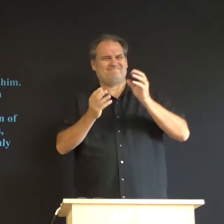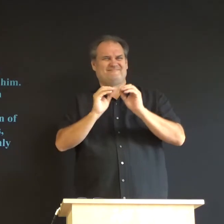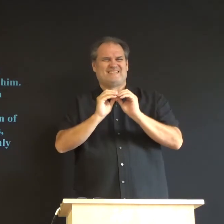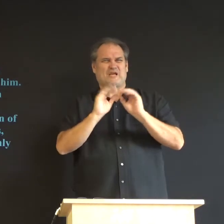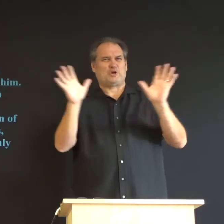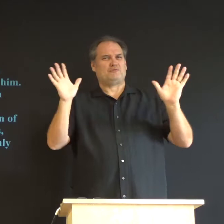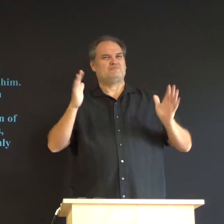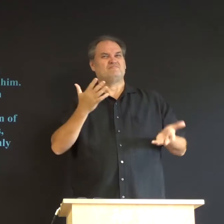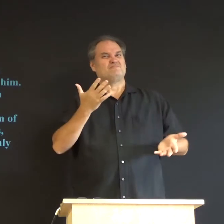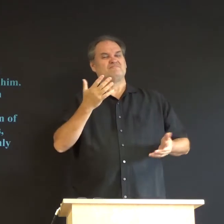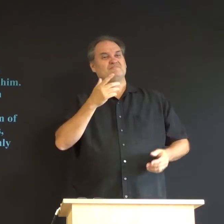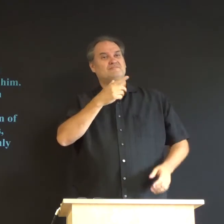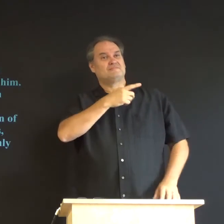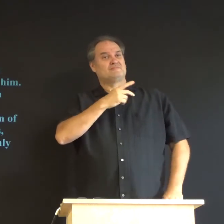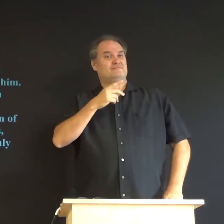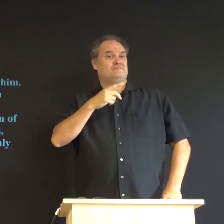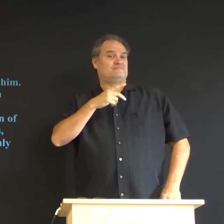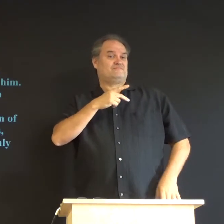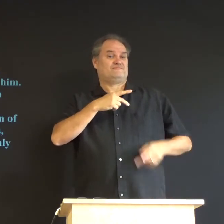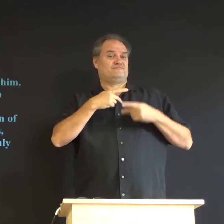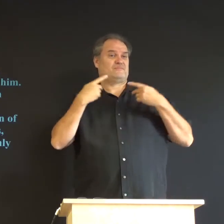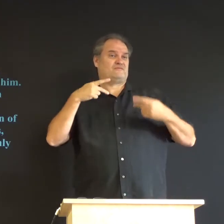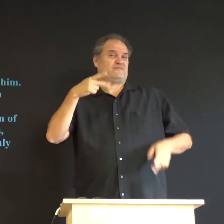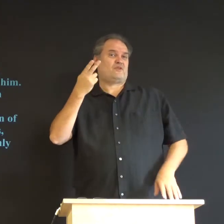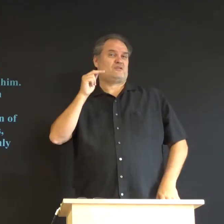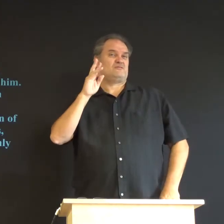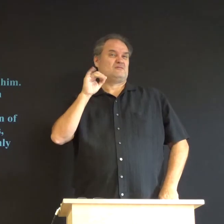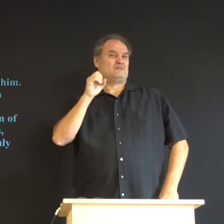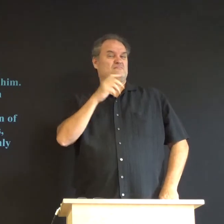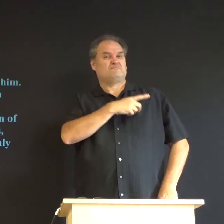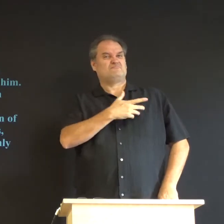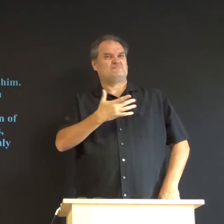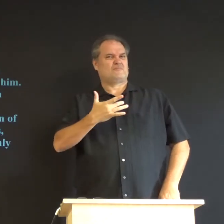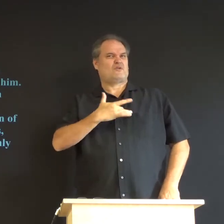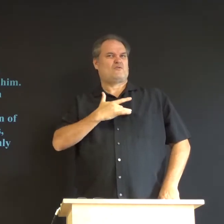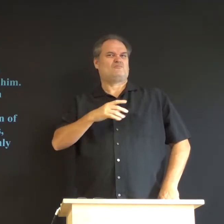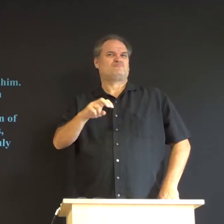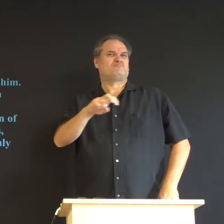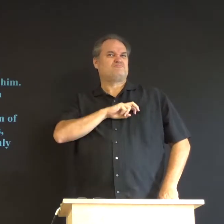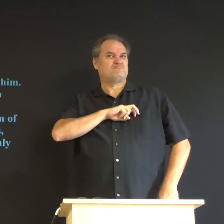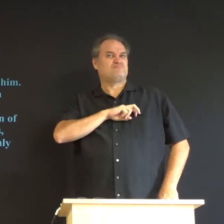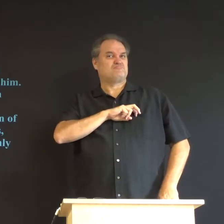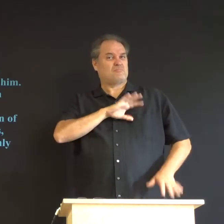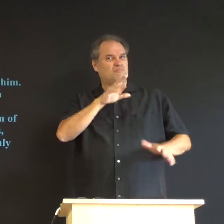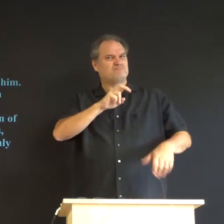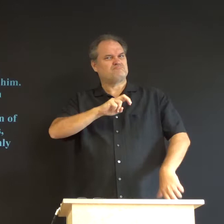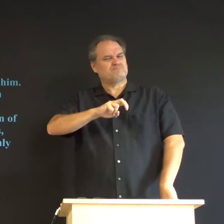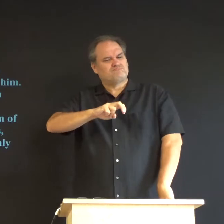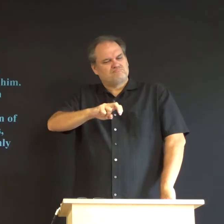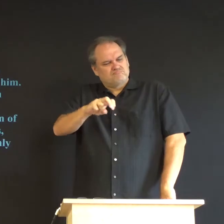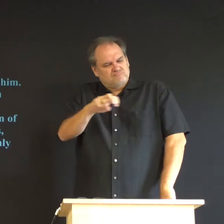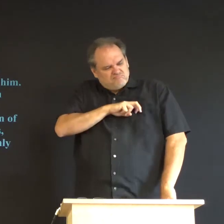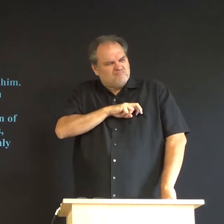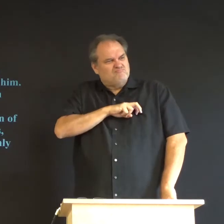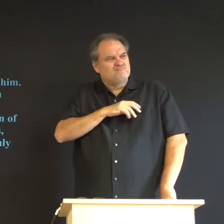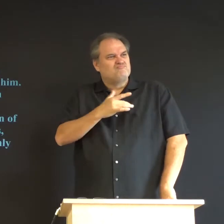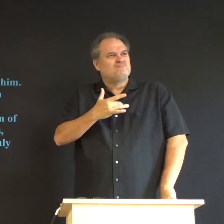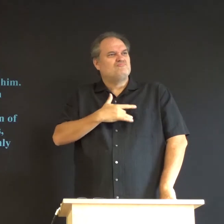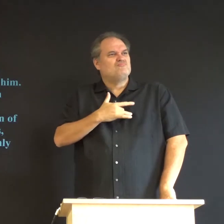Jesus declared, who else could possibly do those things? The very soon, no, but they're hurt for hurting.